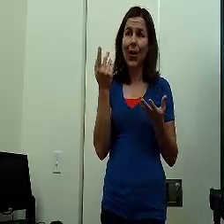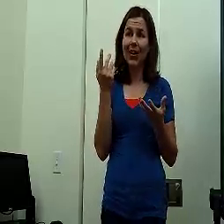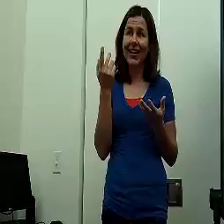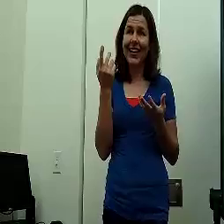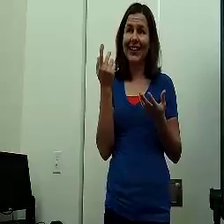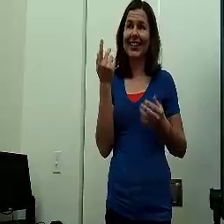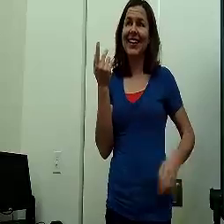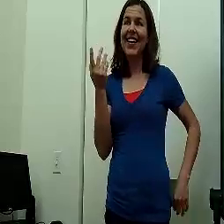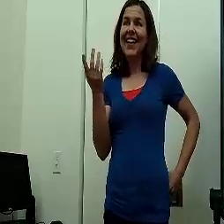it is,